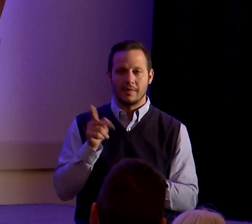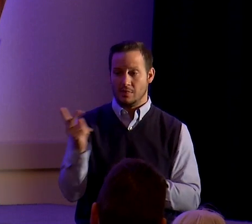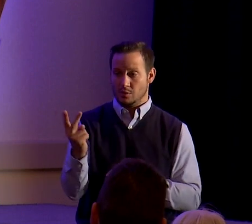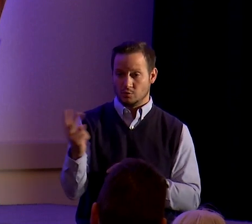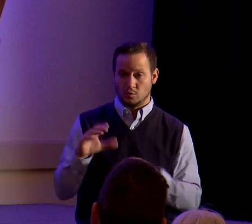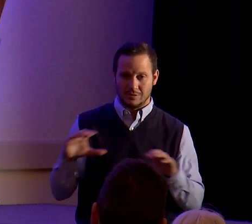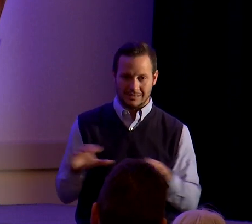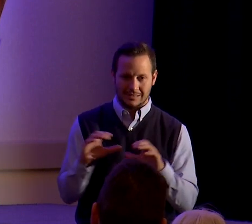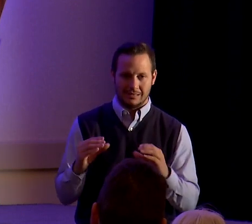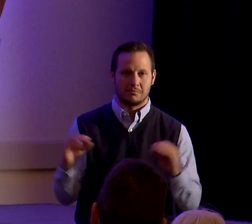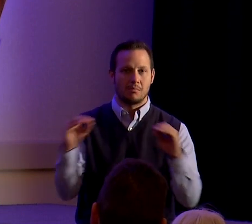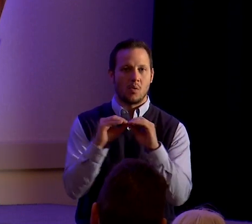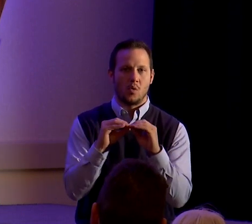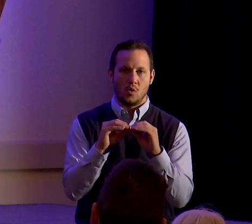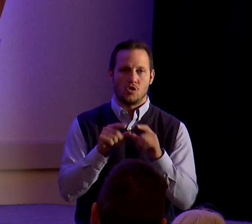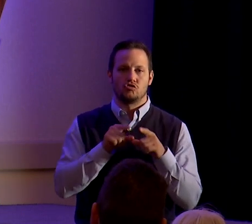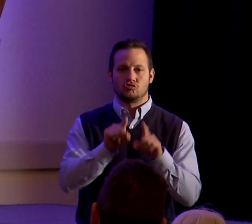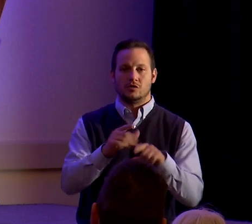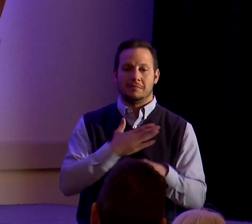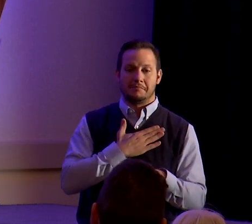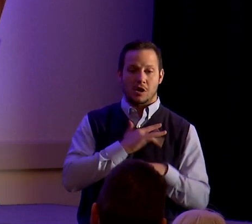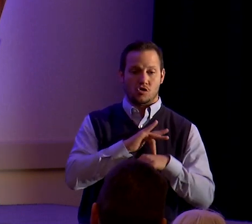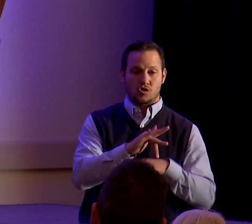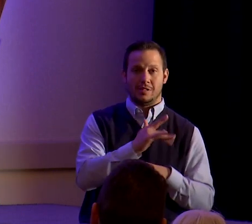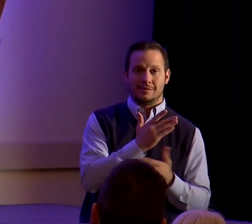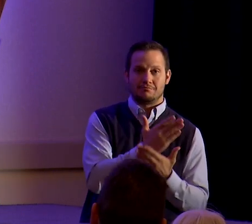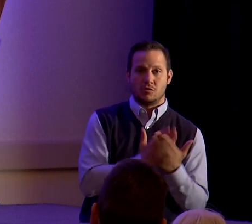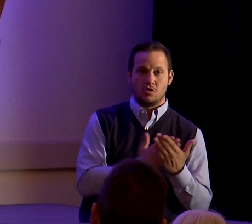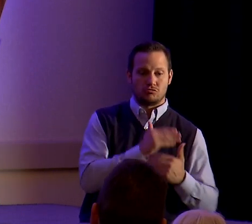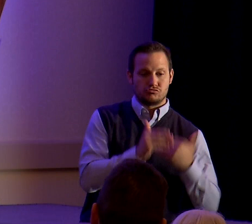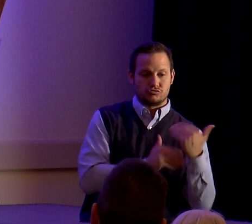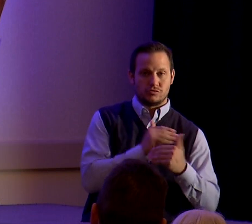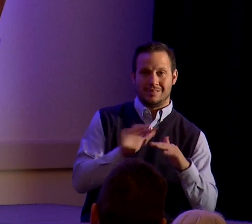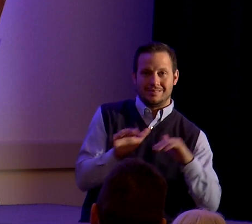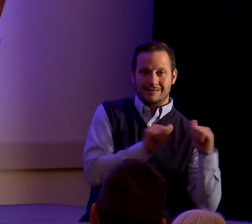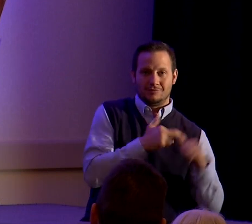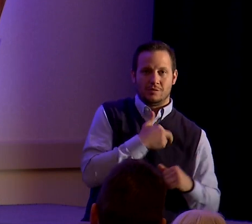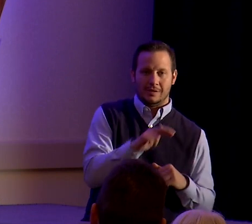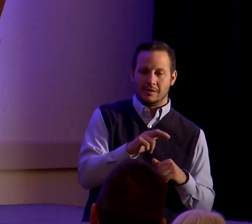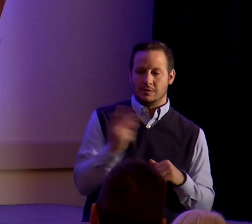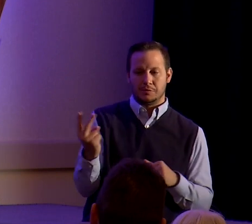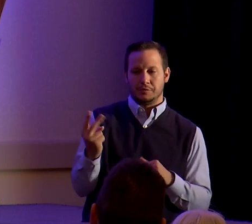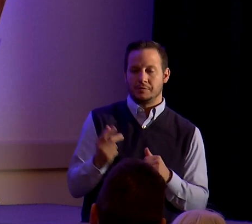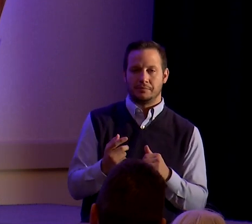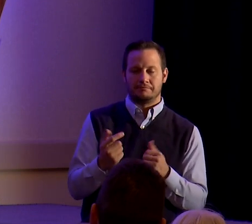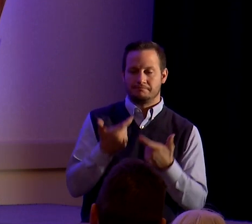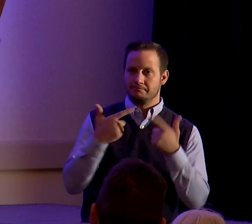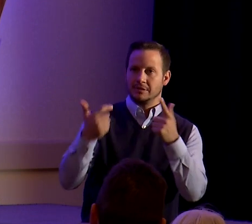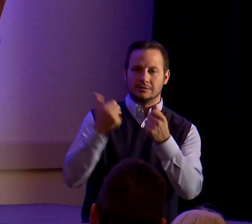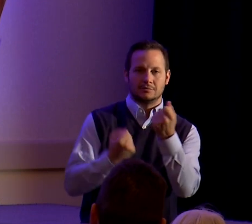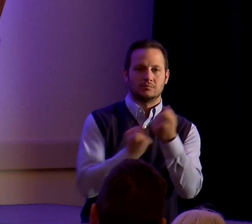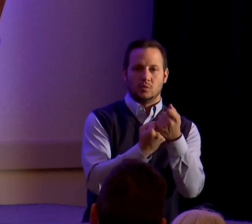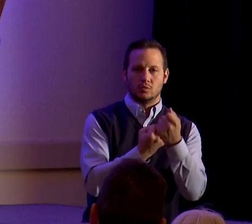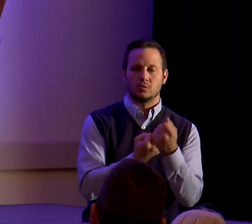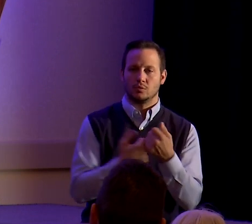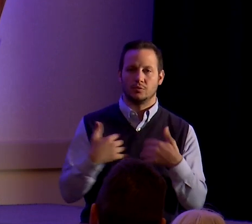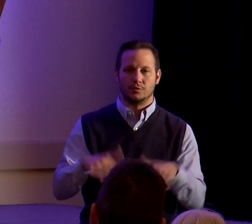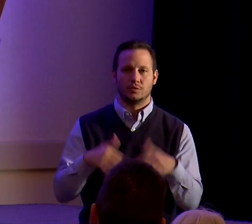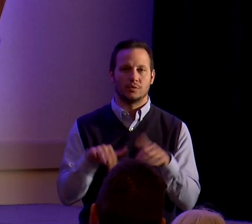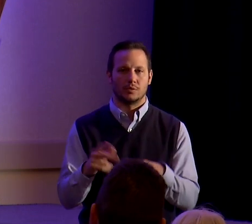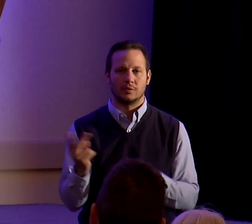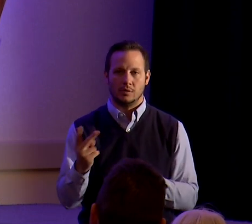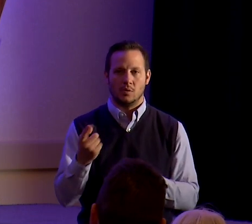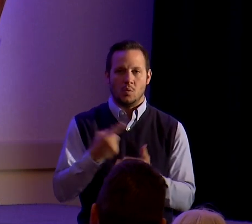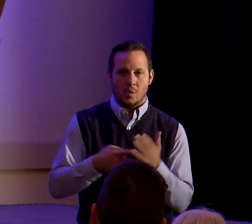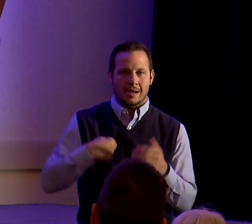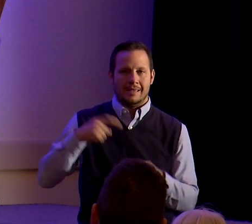more in the early stages of my walking away from religion than anyone else could have at that point. They were exactly what I needed